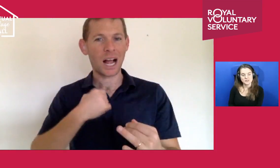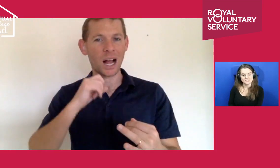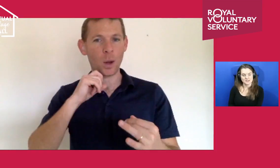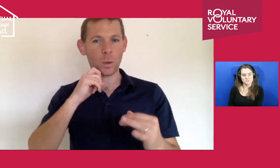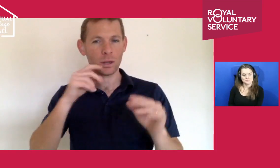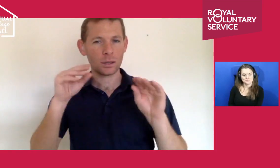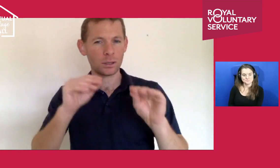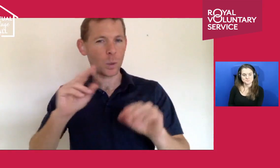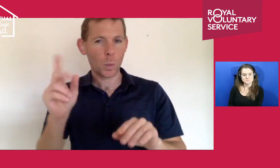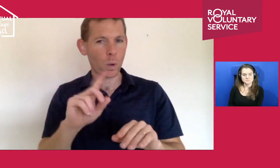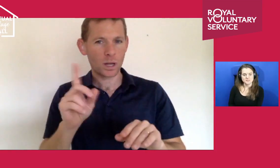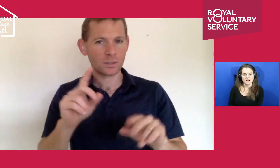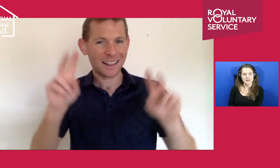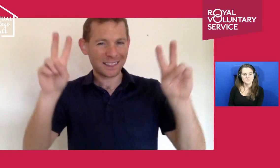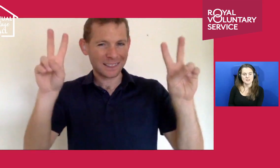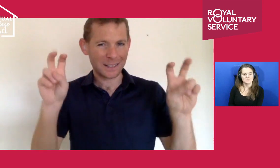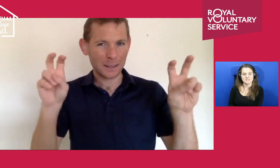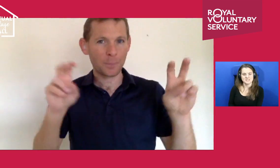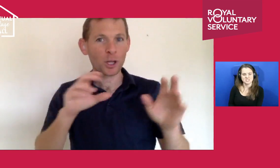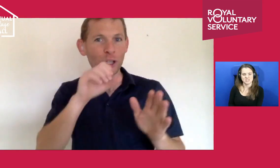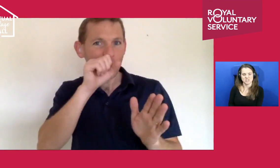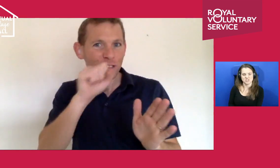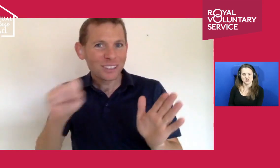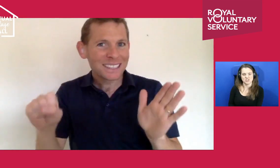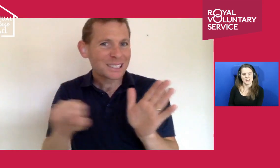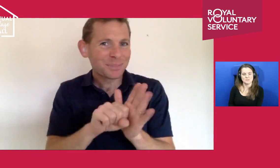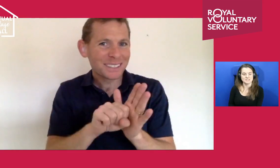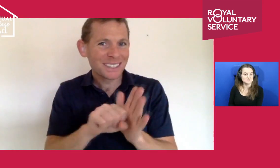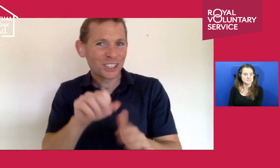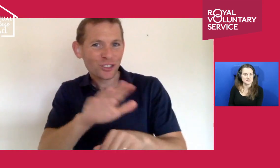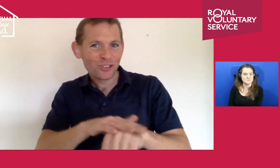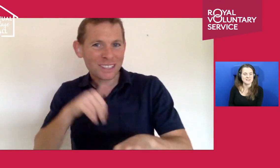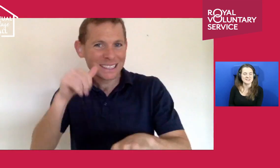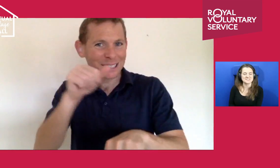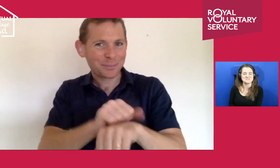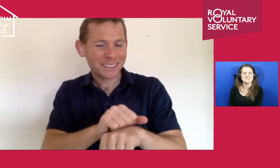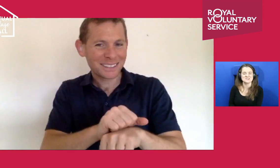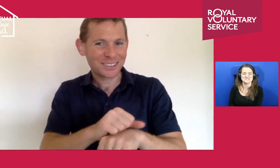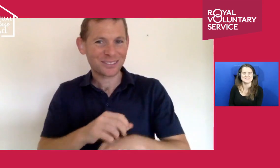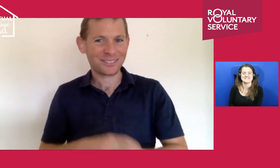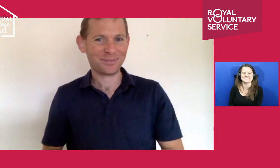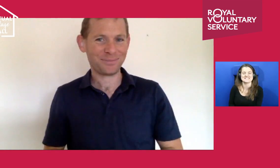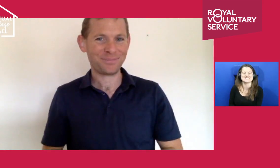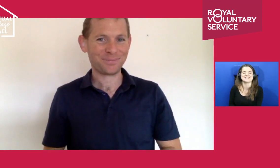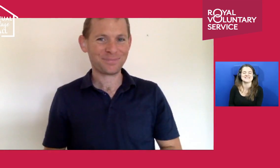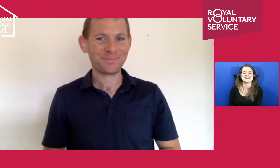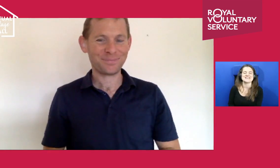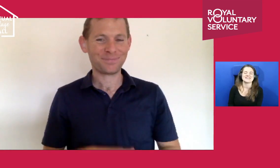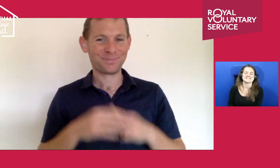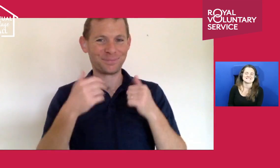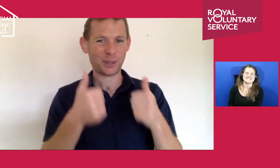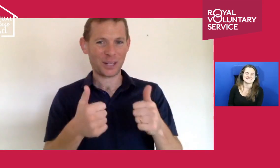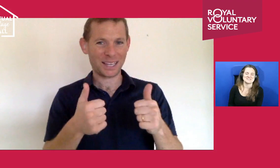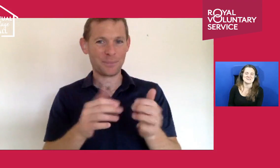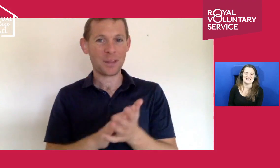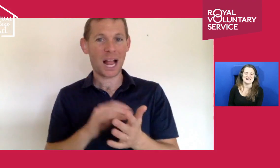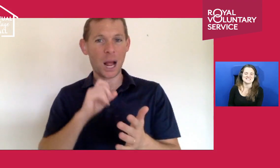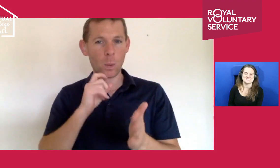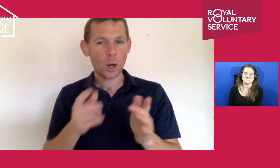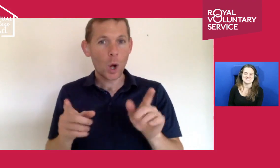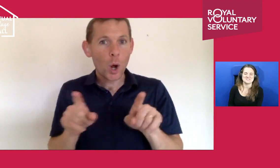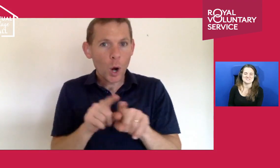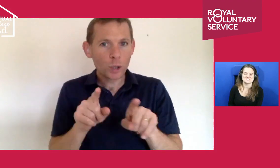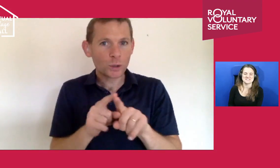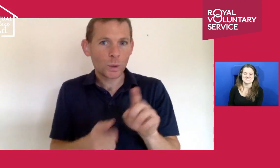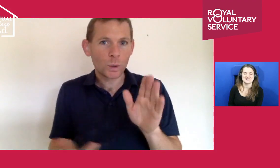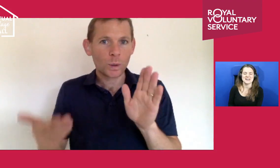in 2 weeks' time, I'm going to be teaching you a different theme, and that's going to be Christmas. So that's